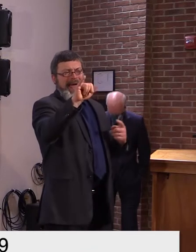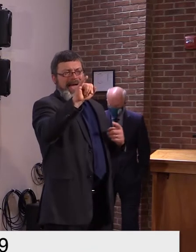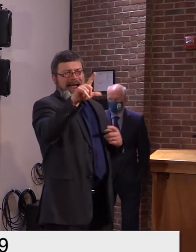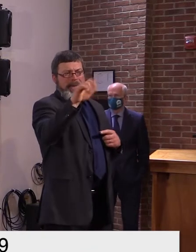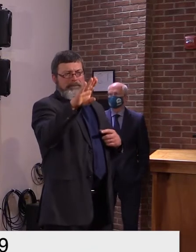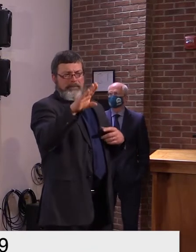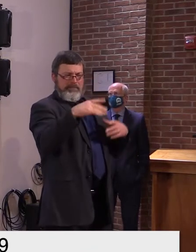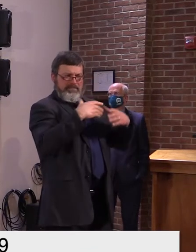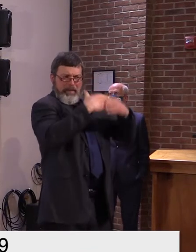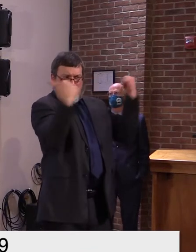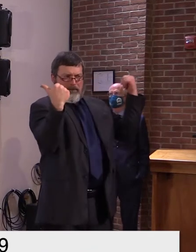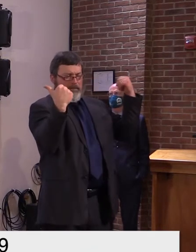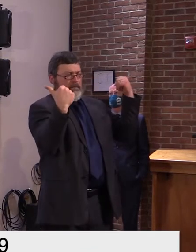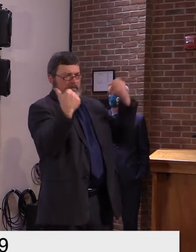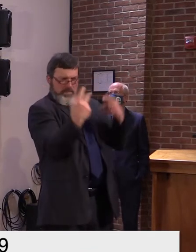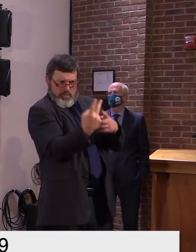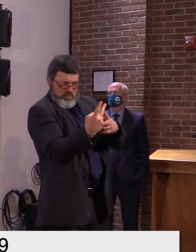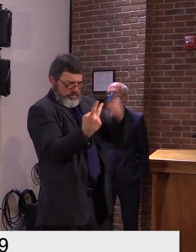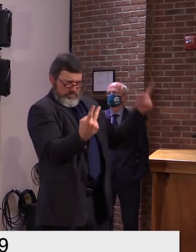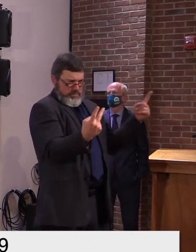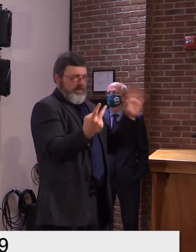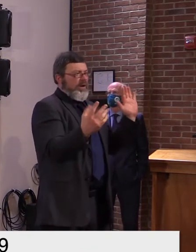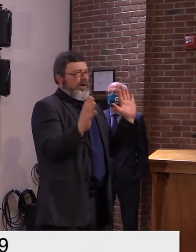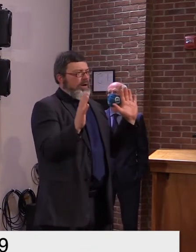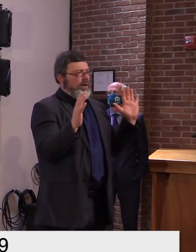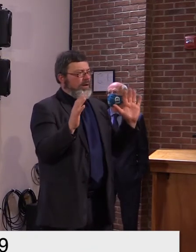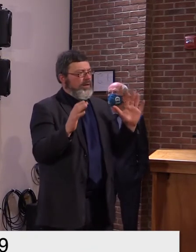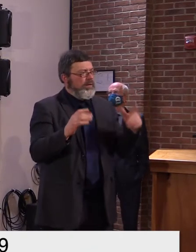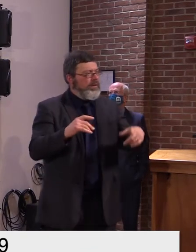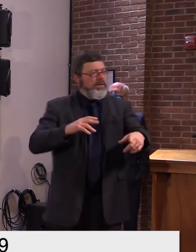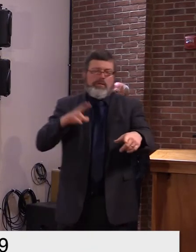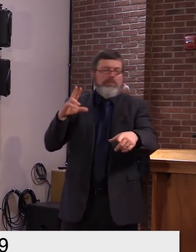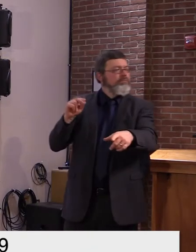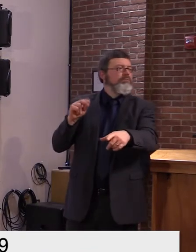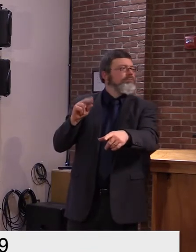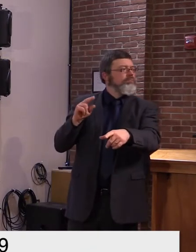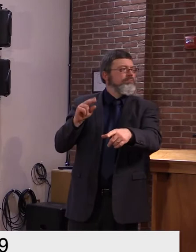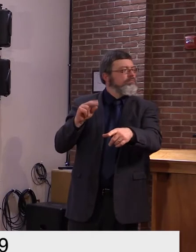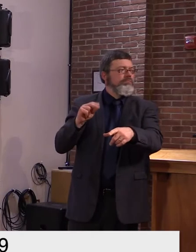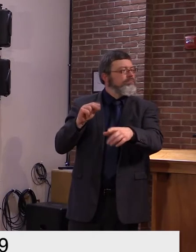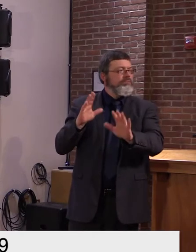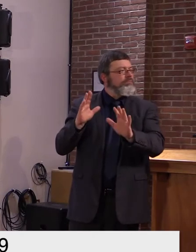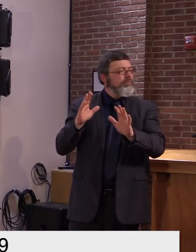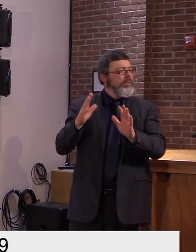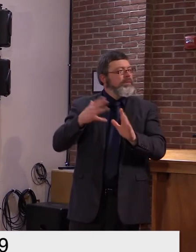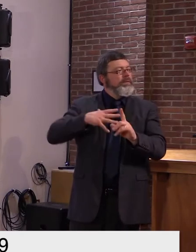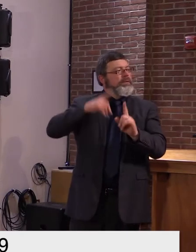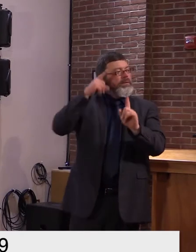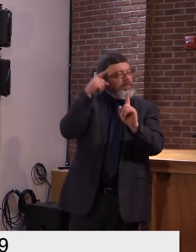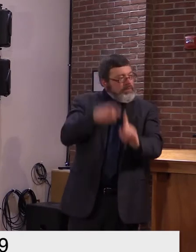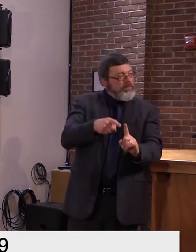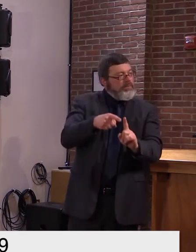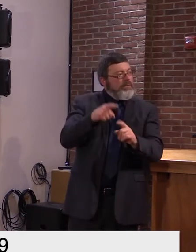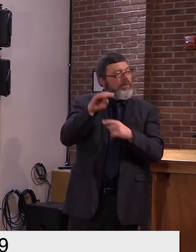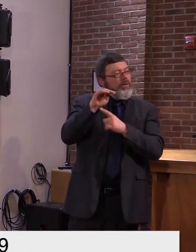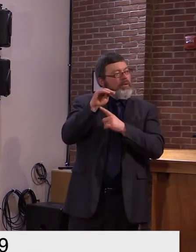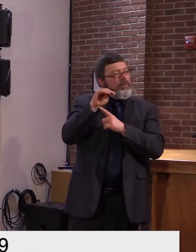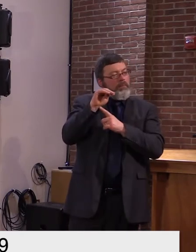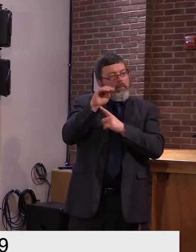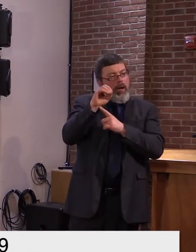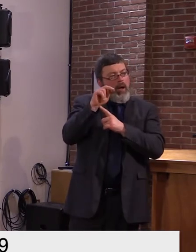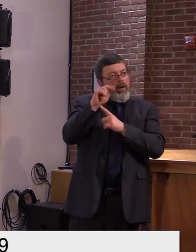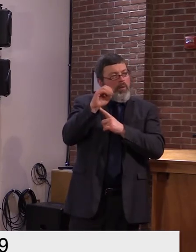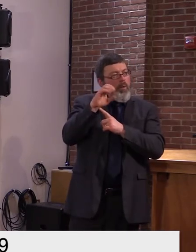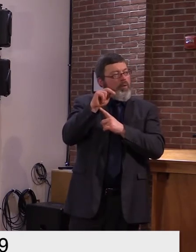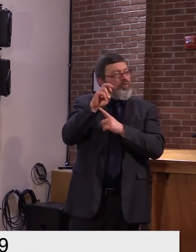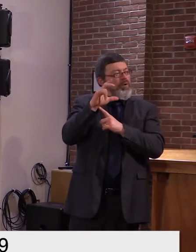authorization. This is the monoclonal antibody. Ah, gotcha. Okay.